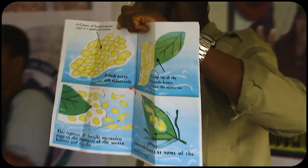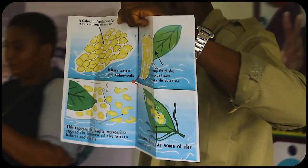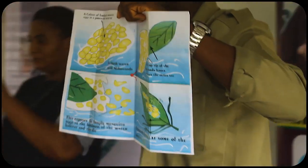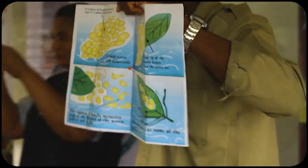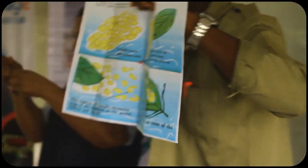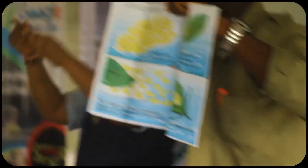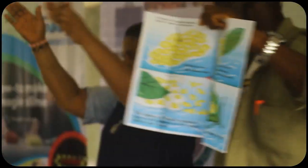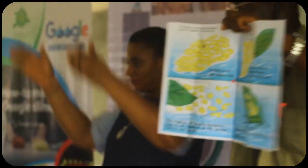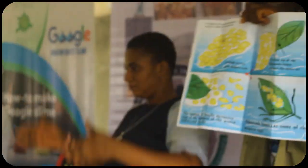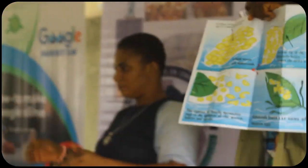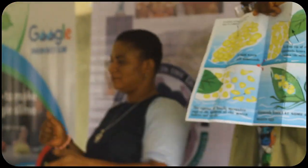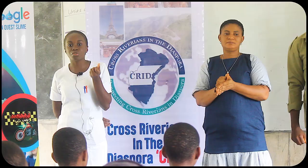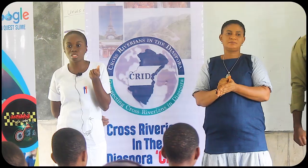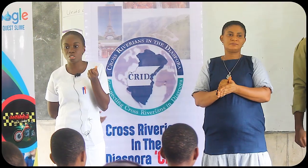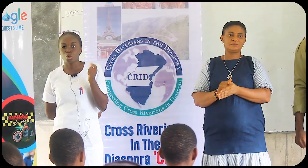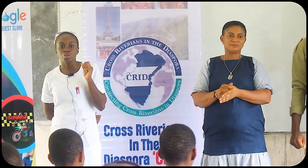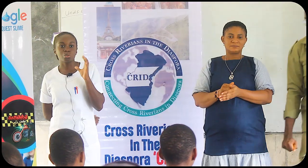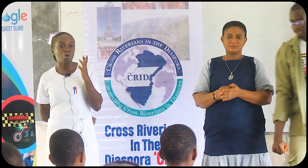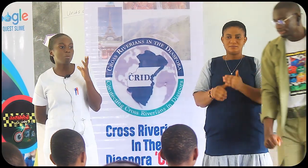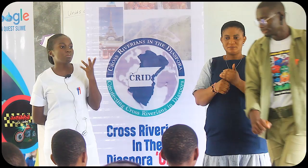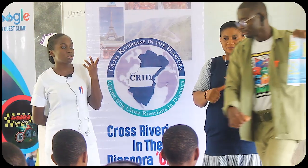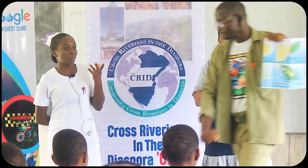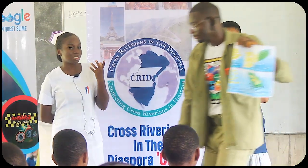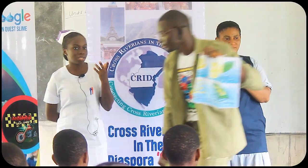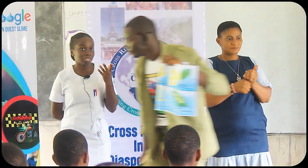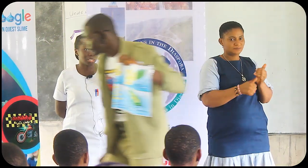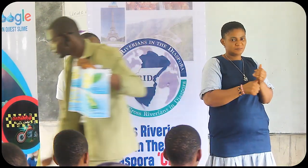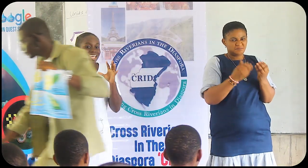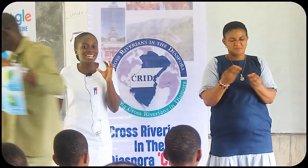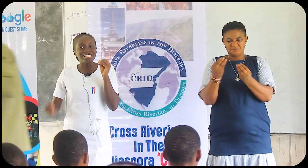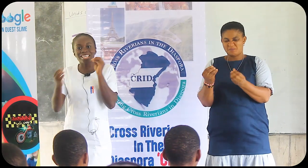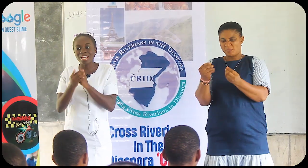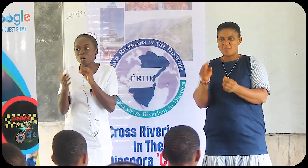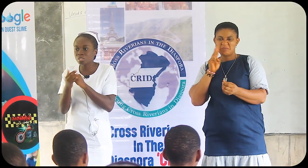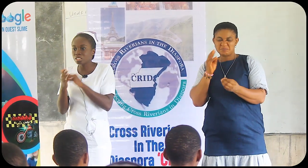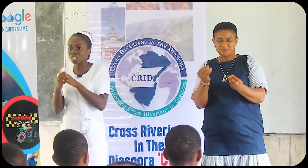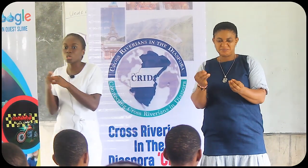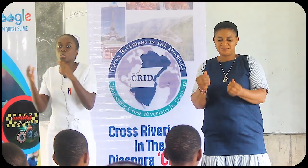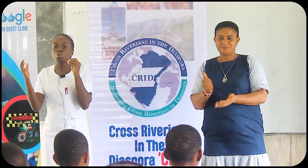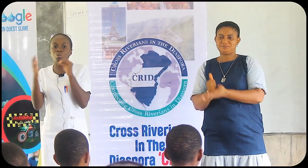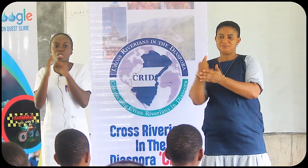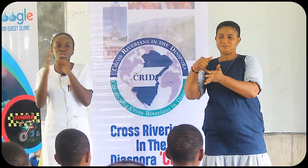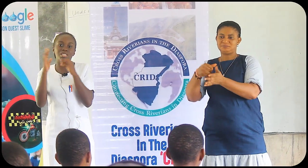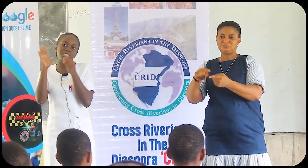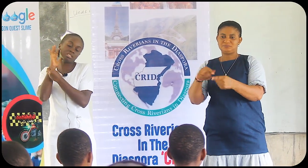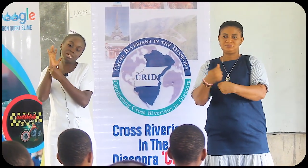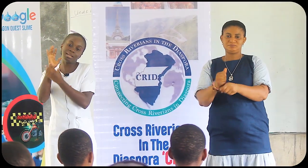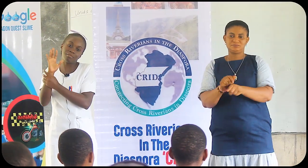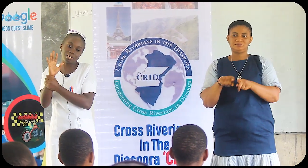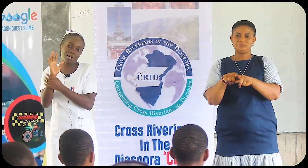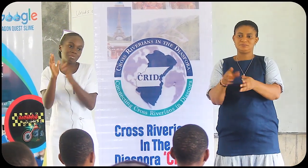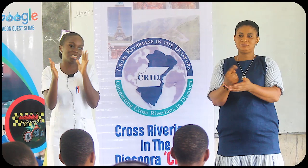structures which actually secretes some substance that helps it to make sure that